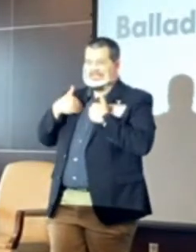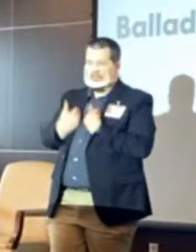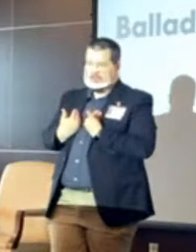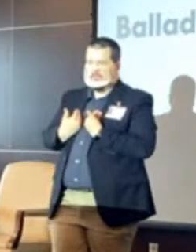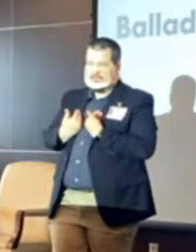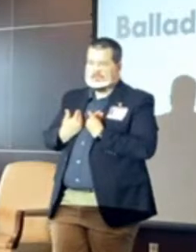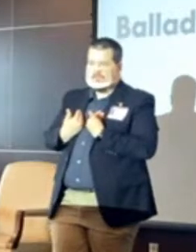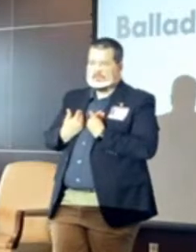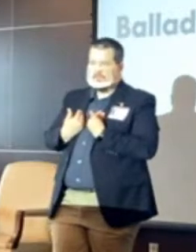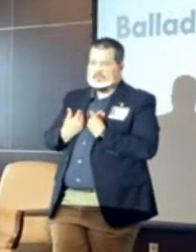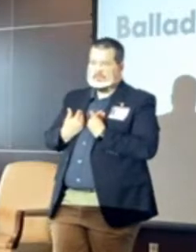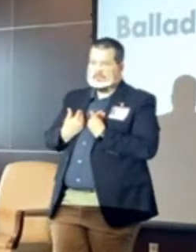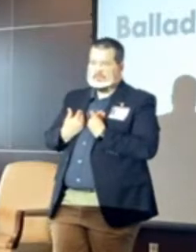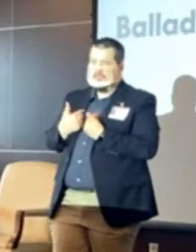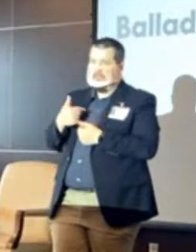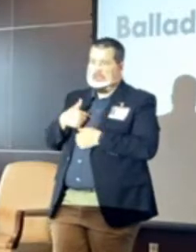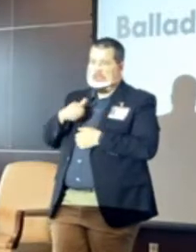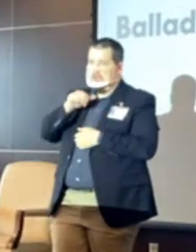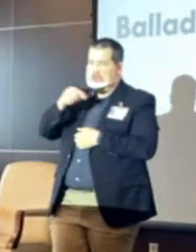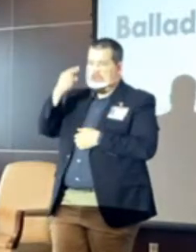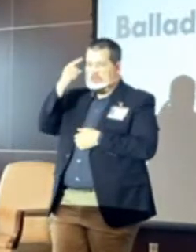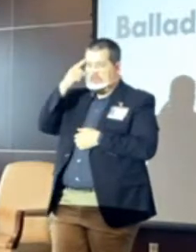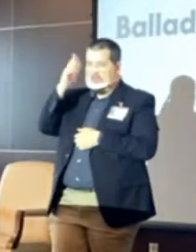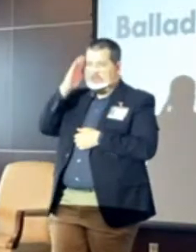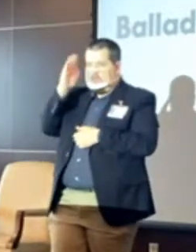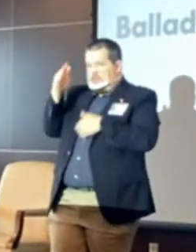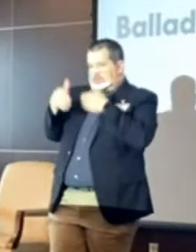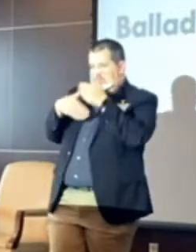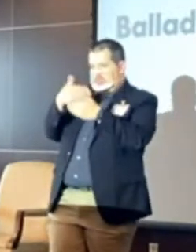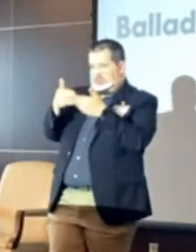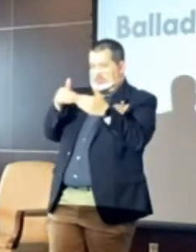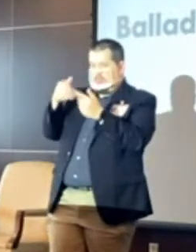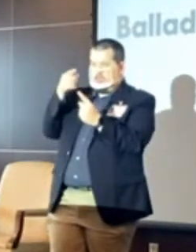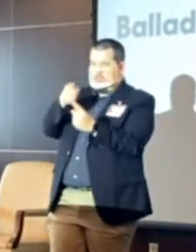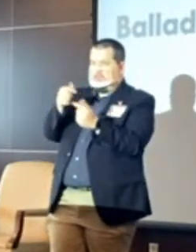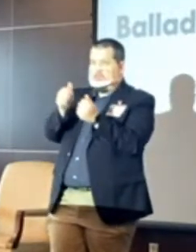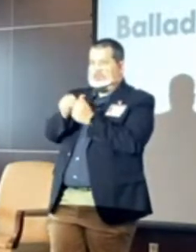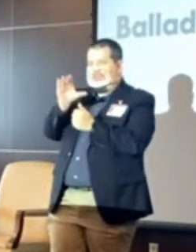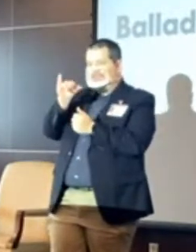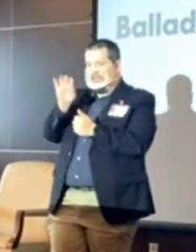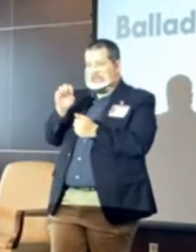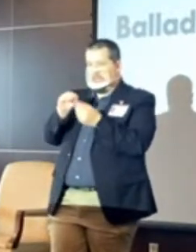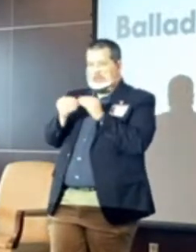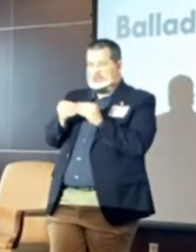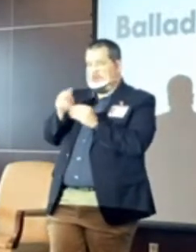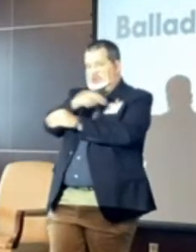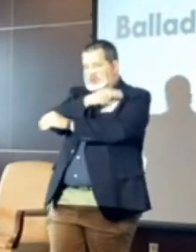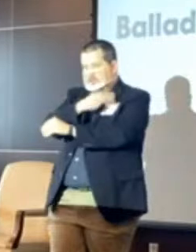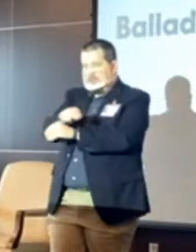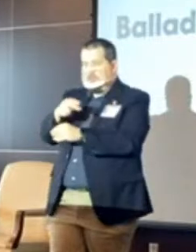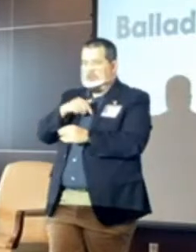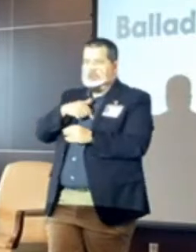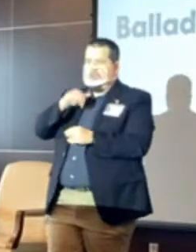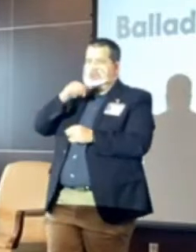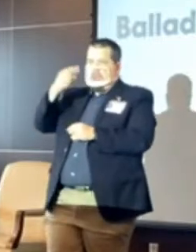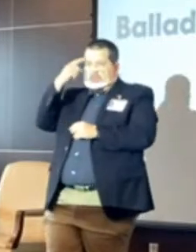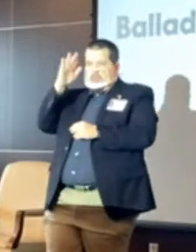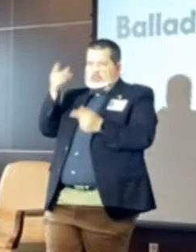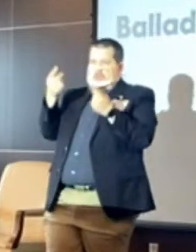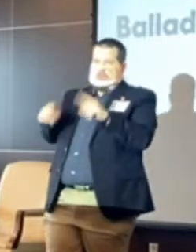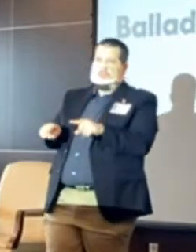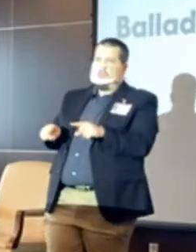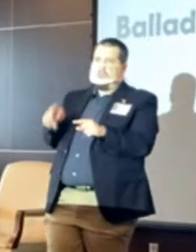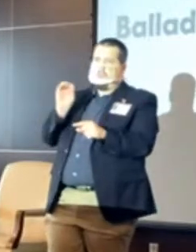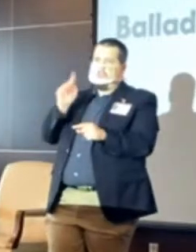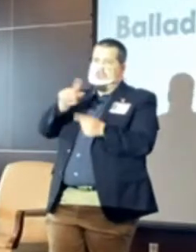be honest, even I did not think we would end up to the point that we are with our cases and our hospitalizations. I did not think we would get